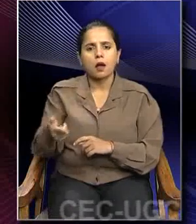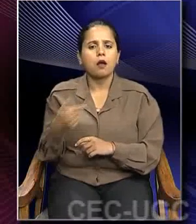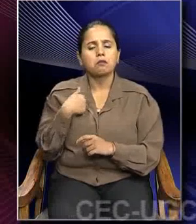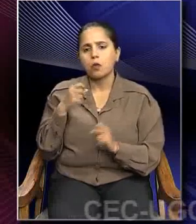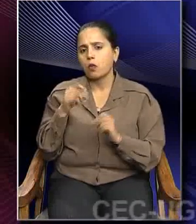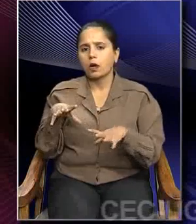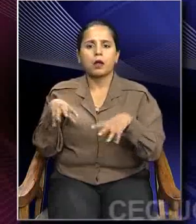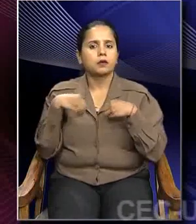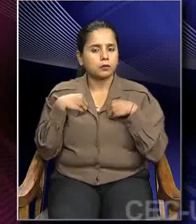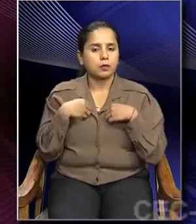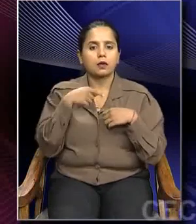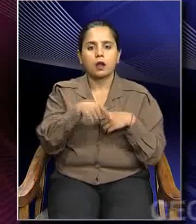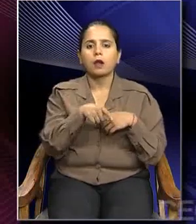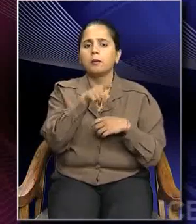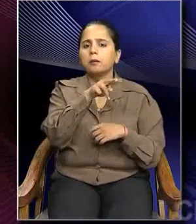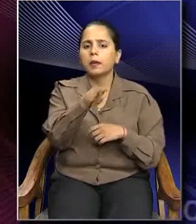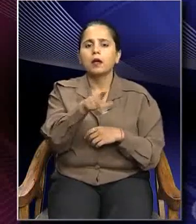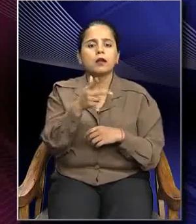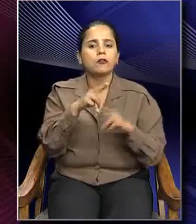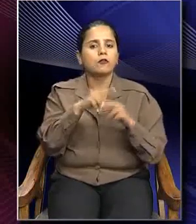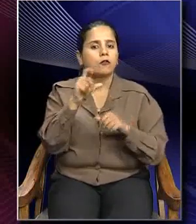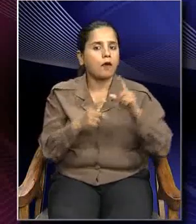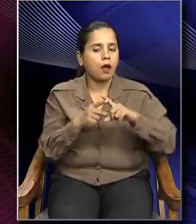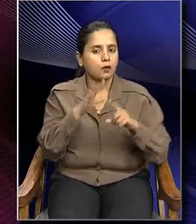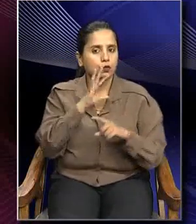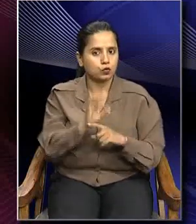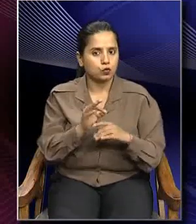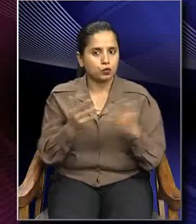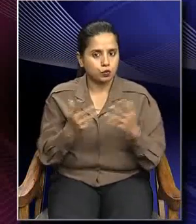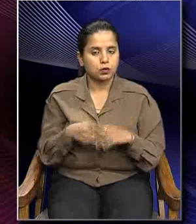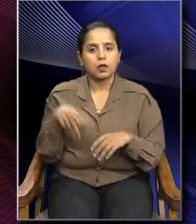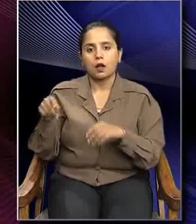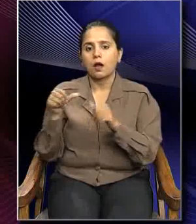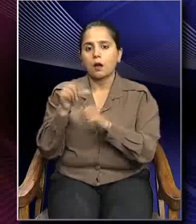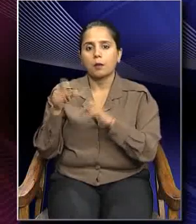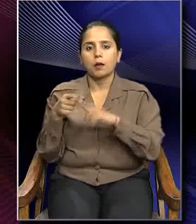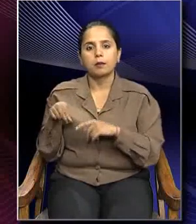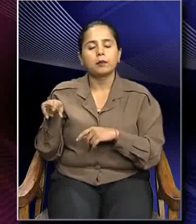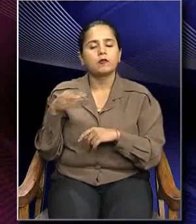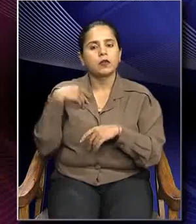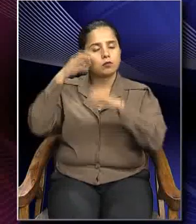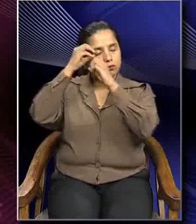The term arth means facts and apatti means kalpana,